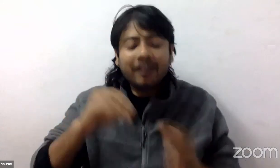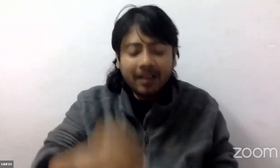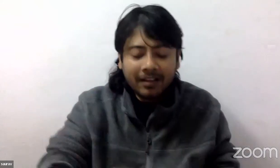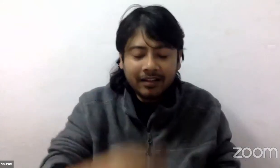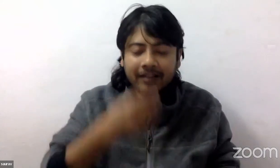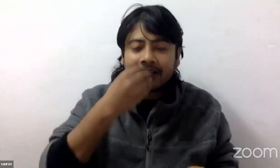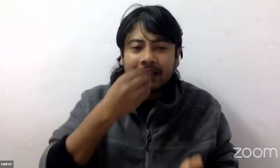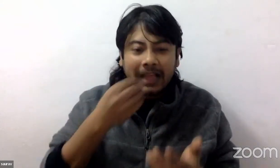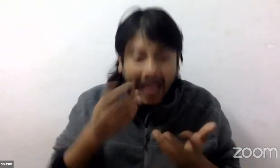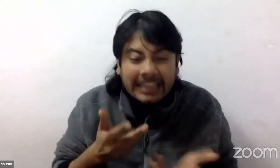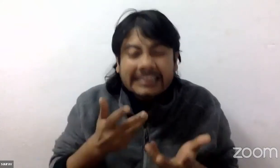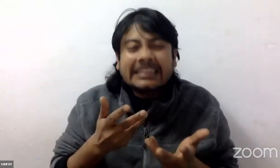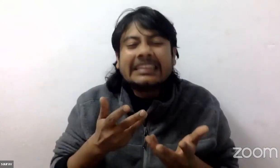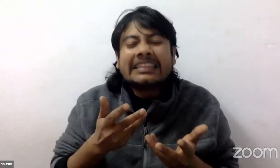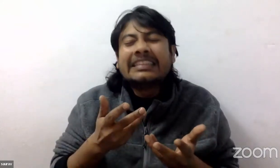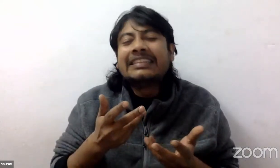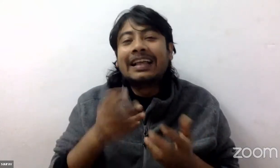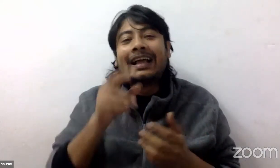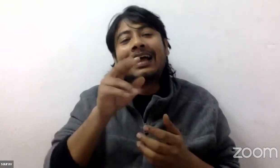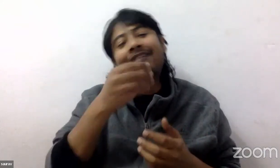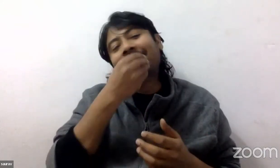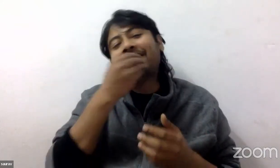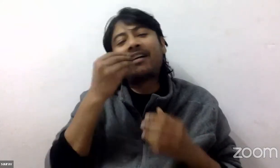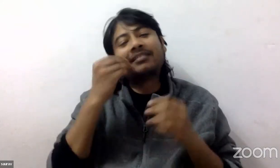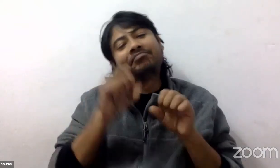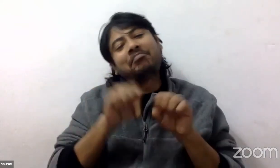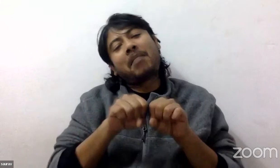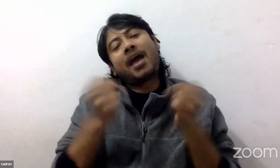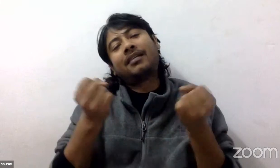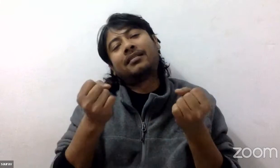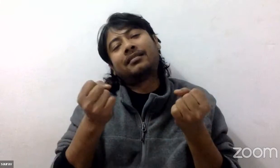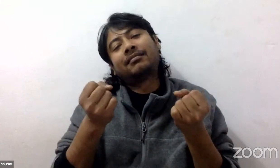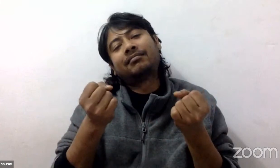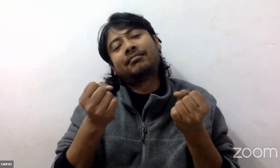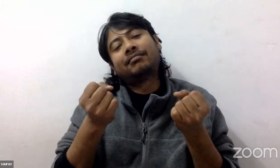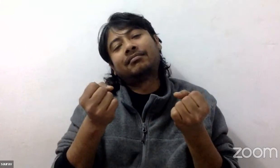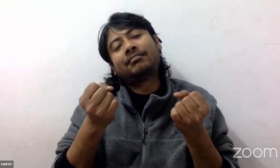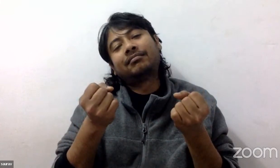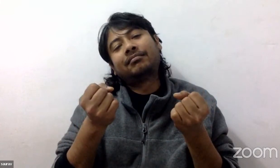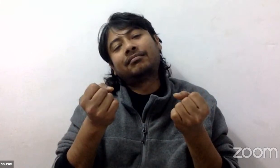next time. Okay, you will be careful, but you do not get the benefit of that fast. Okay.